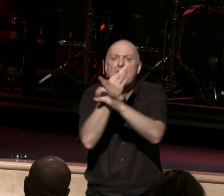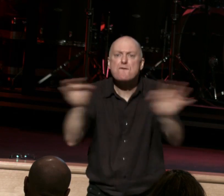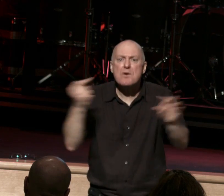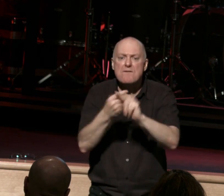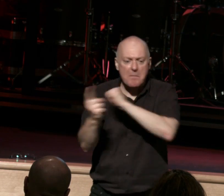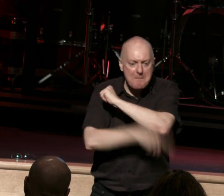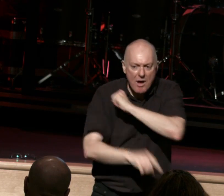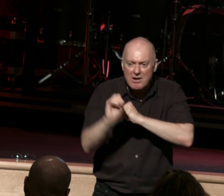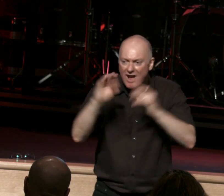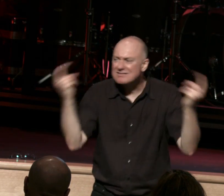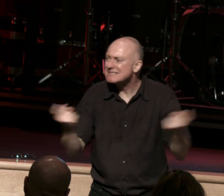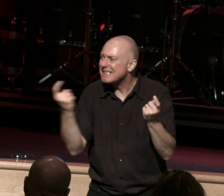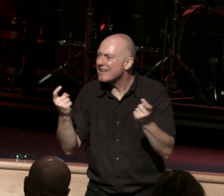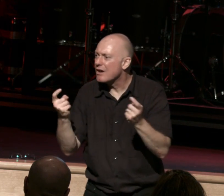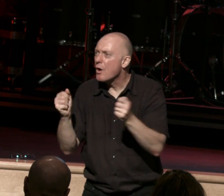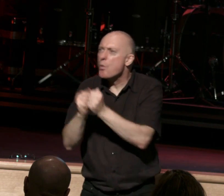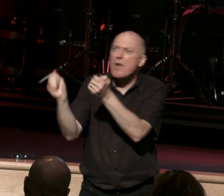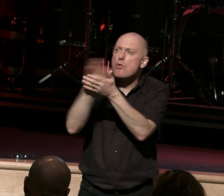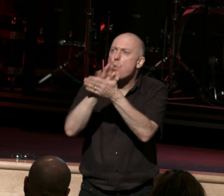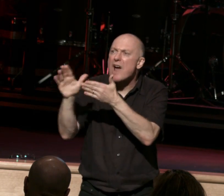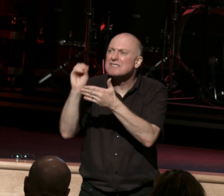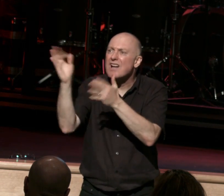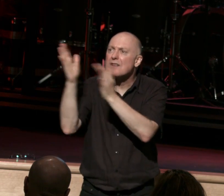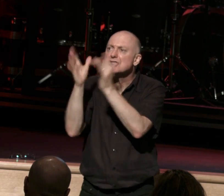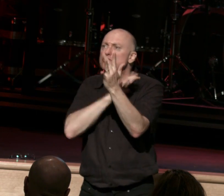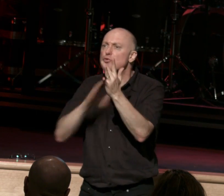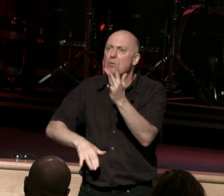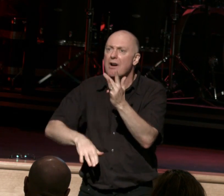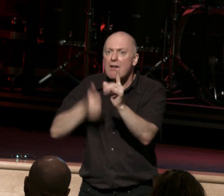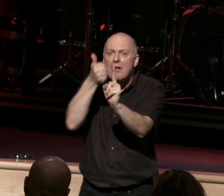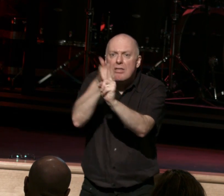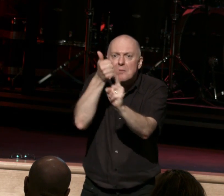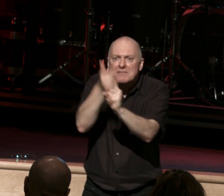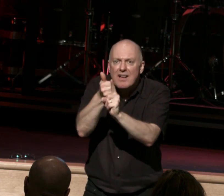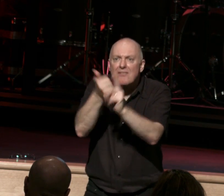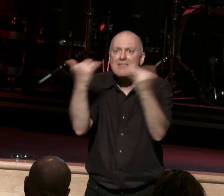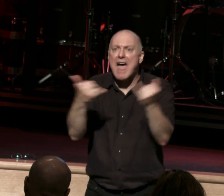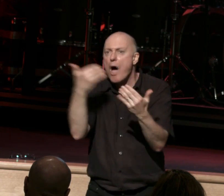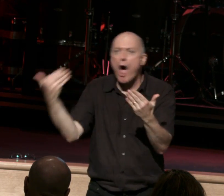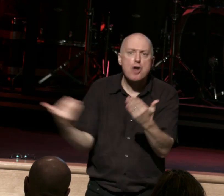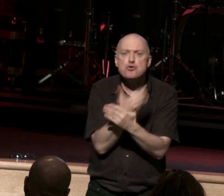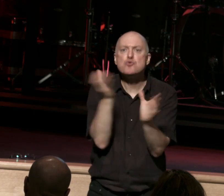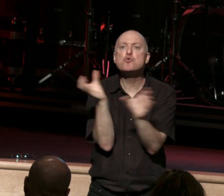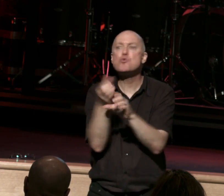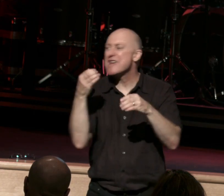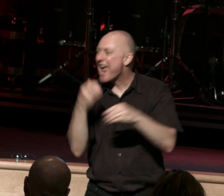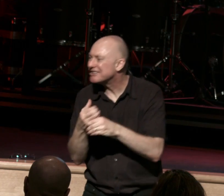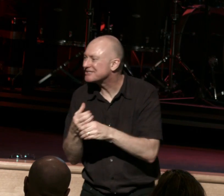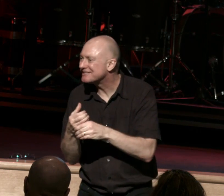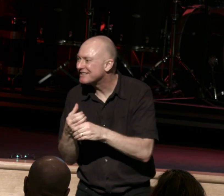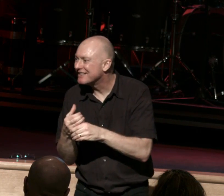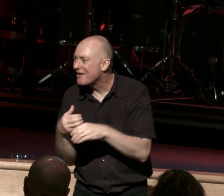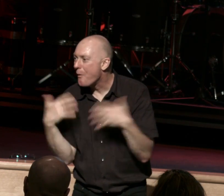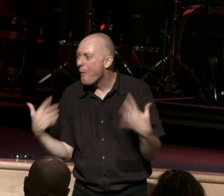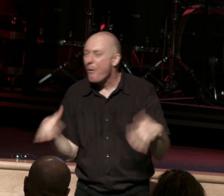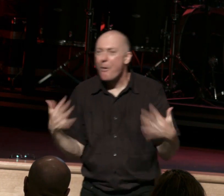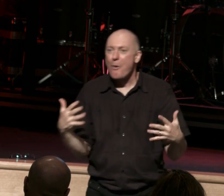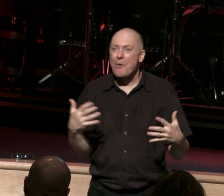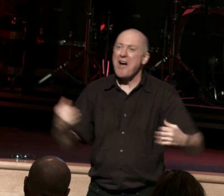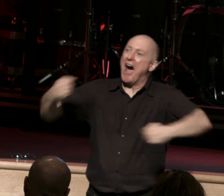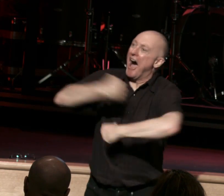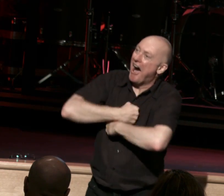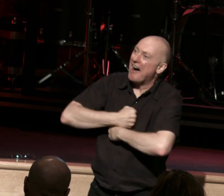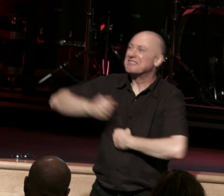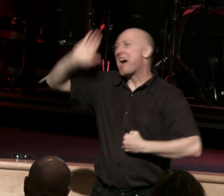They have been set free from the penalty of sin with the righteousness of Jesus Christ. They are literally a new creation. And